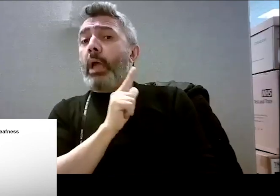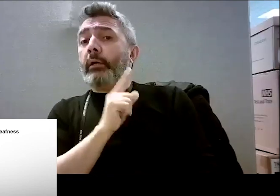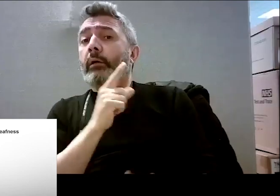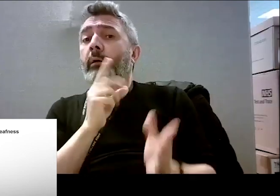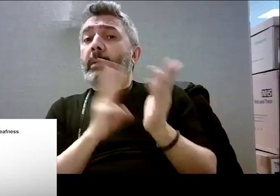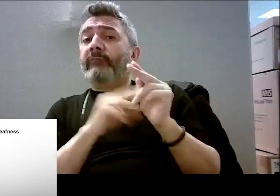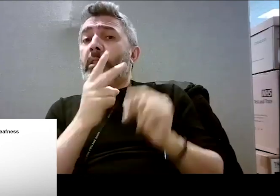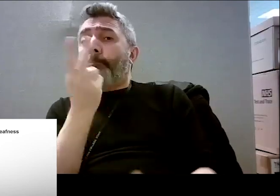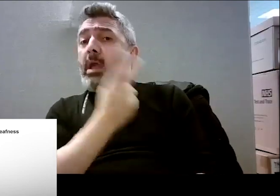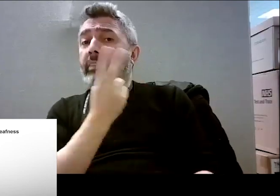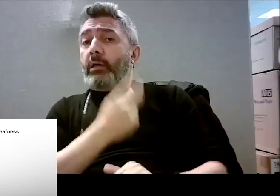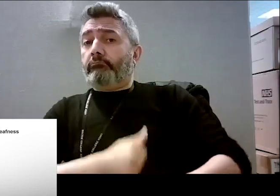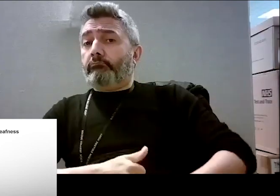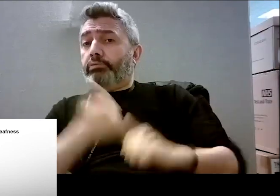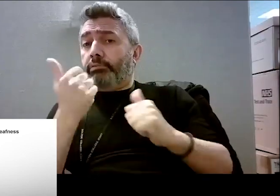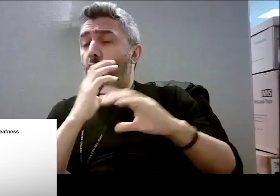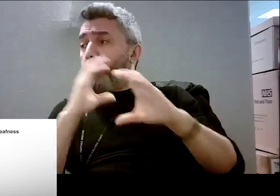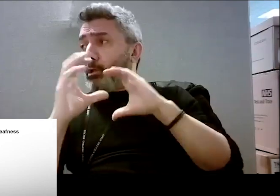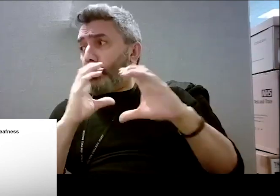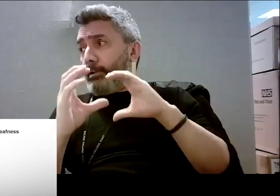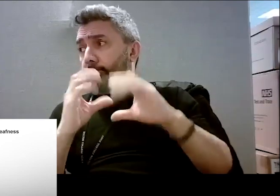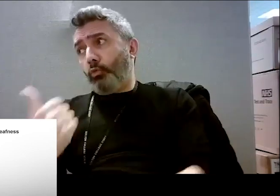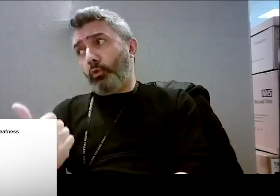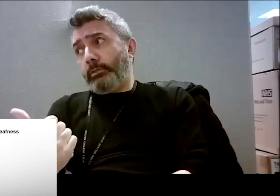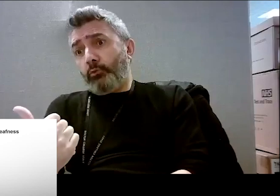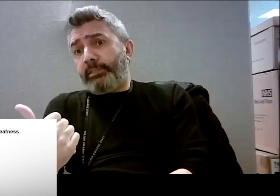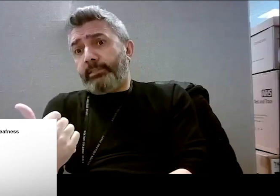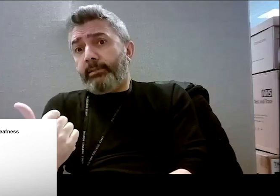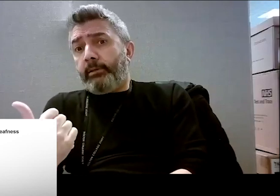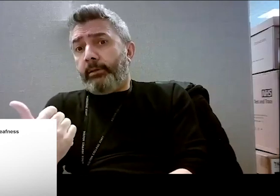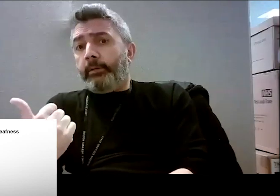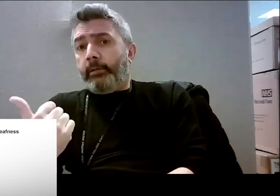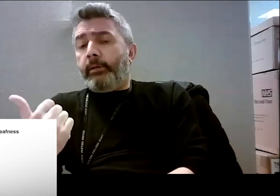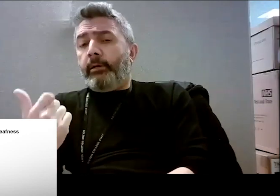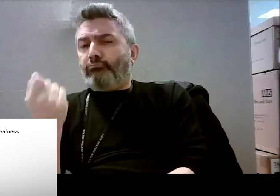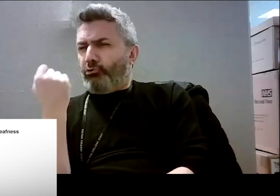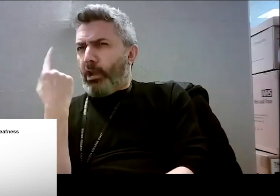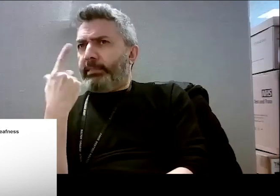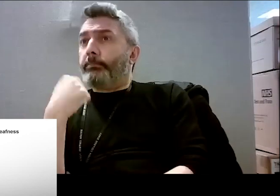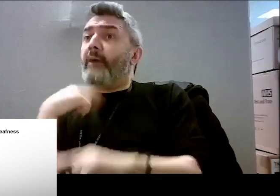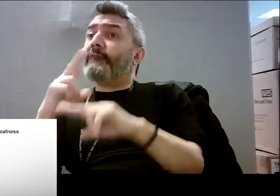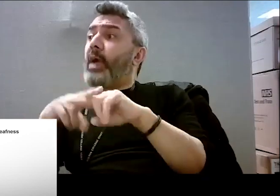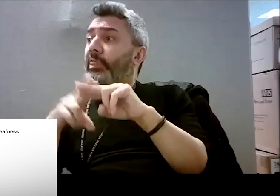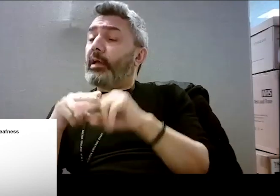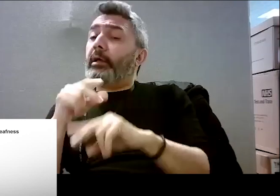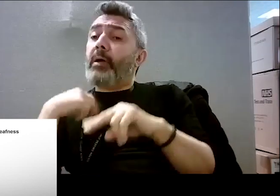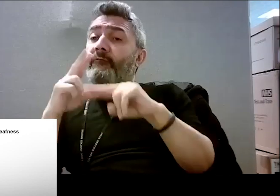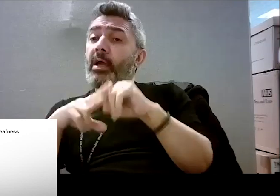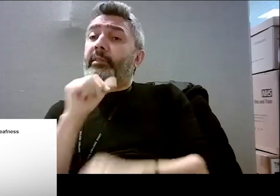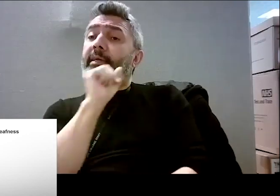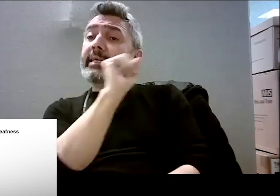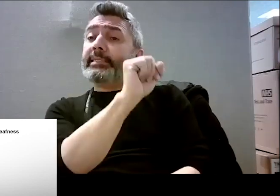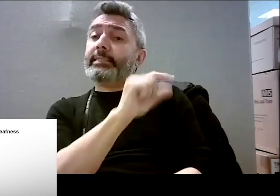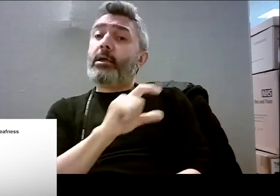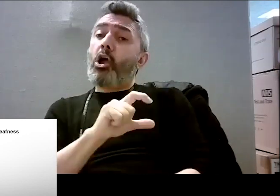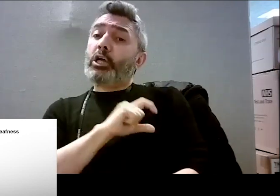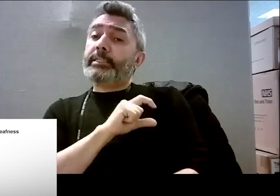But I'm thankful really to my parents because they communicated well with me. My